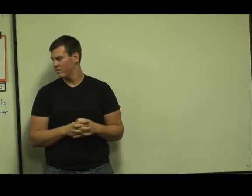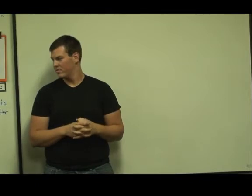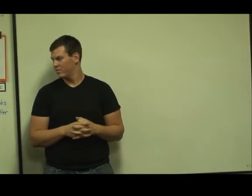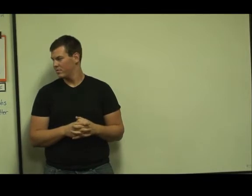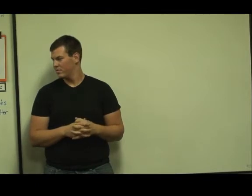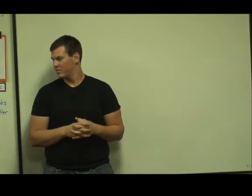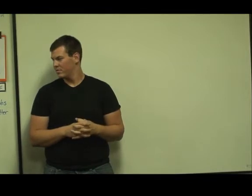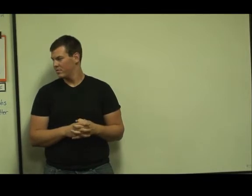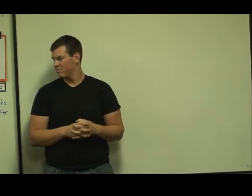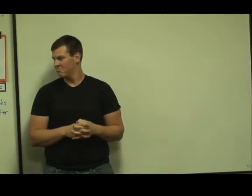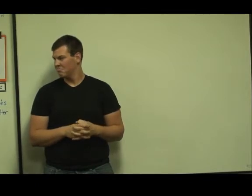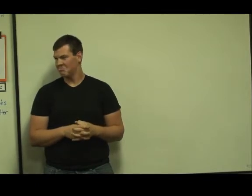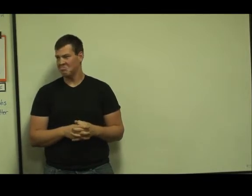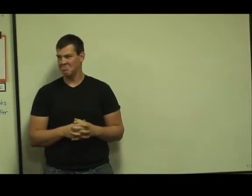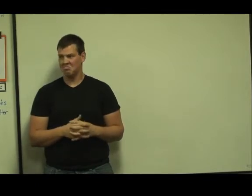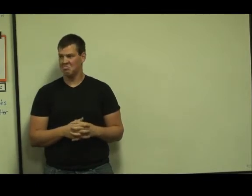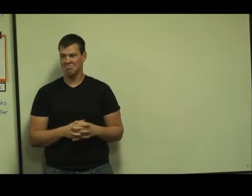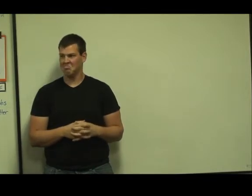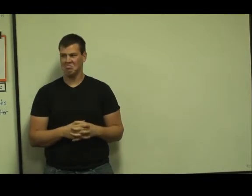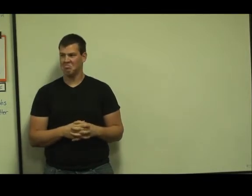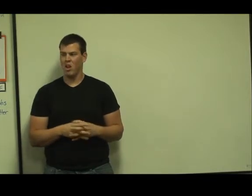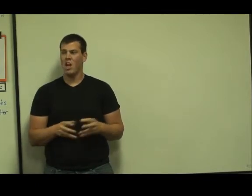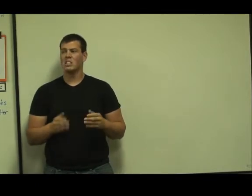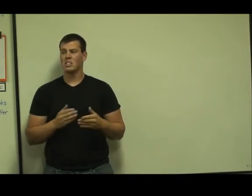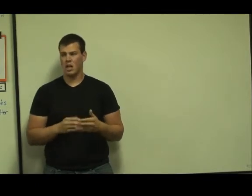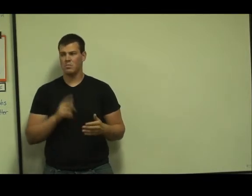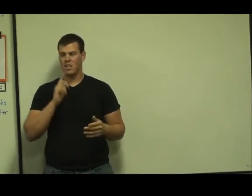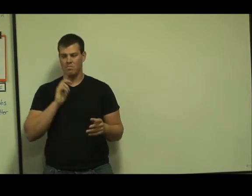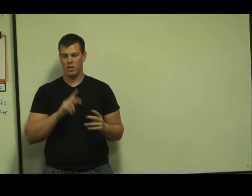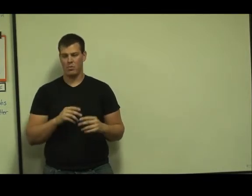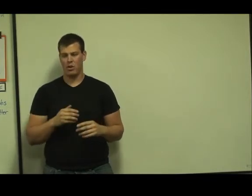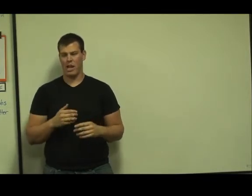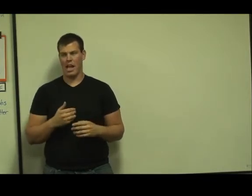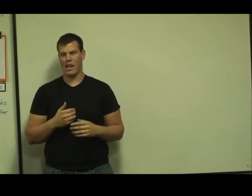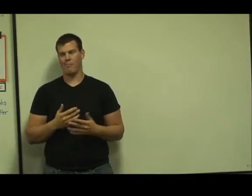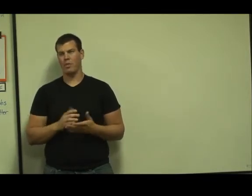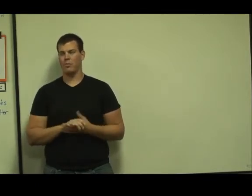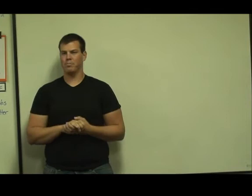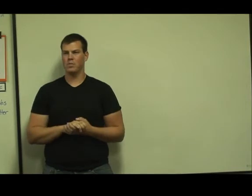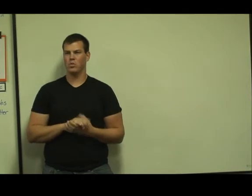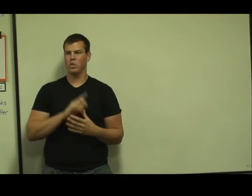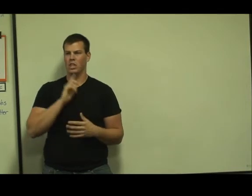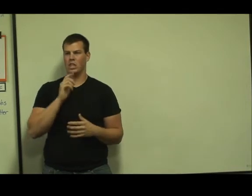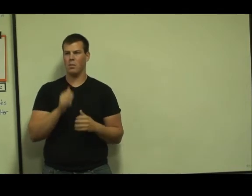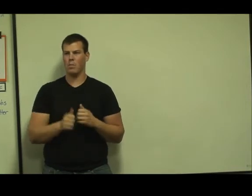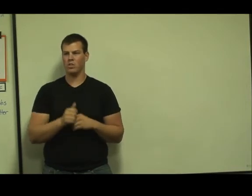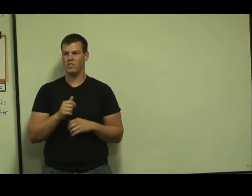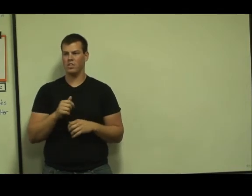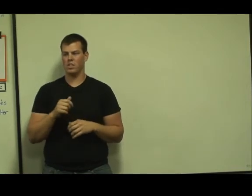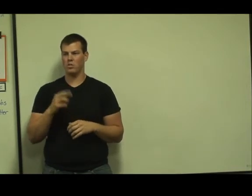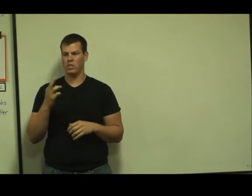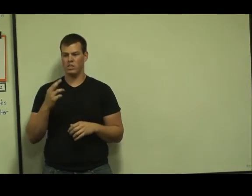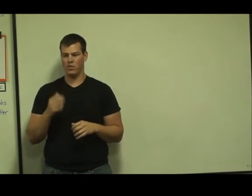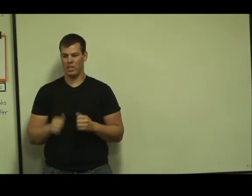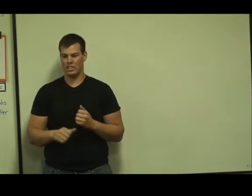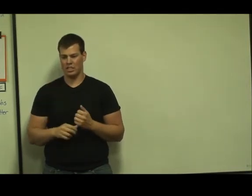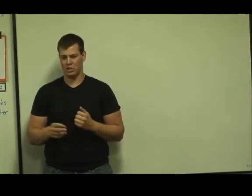the assistance dog that have. That people, really, what you do with the attention